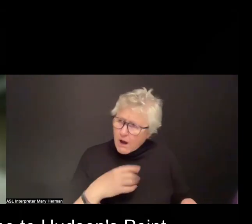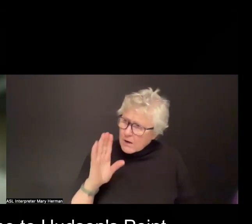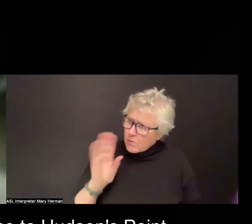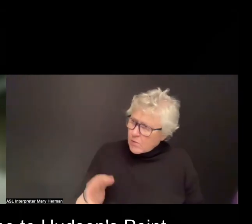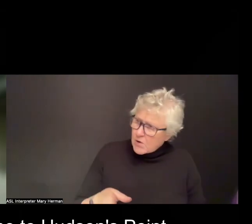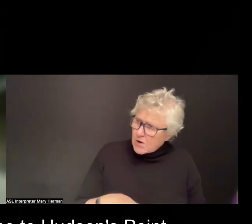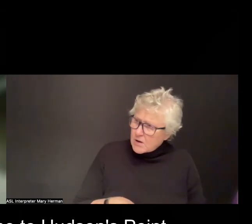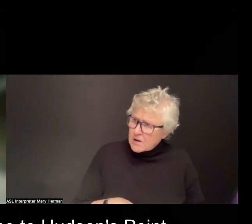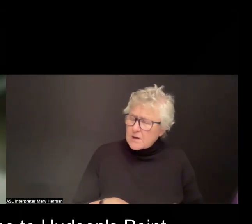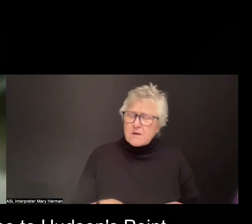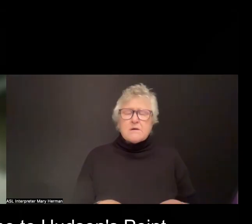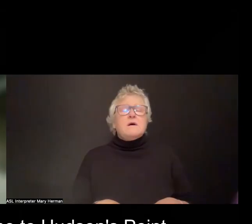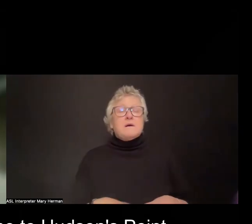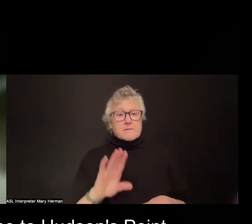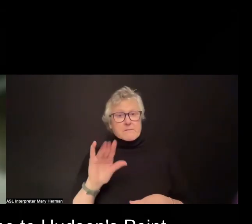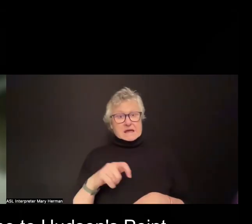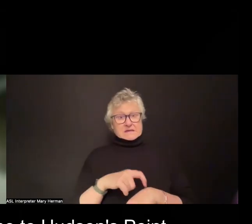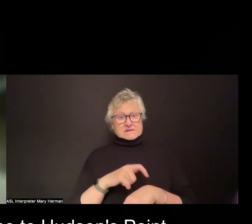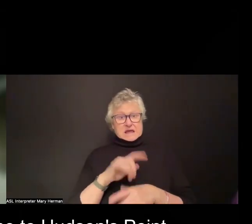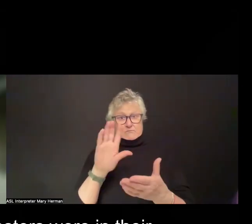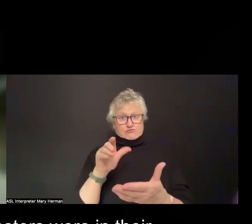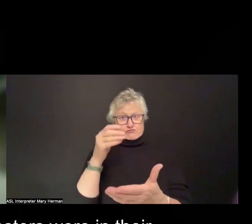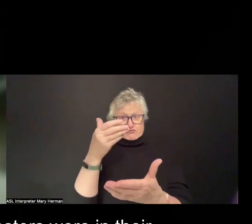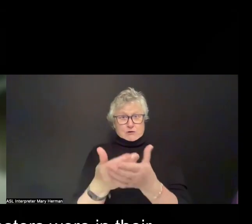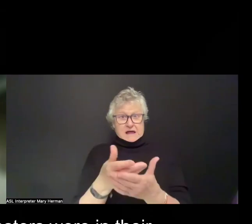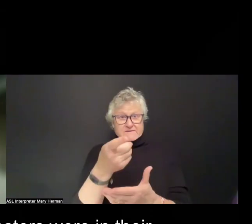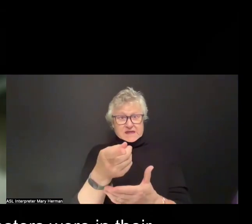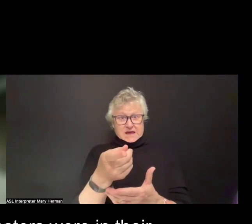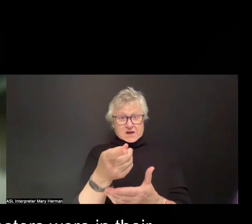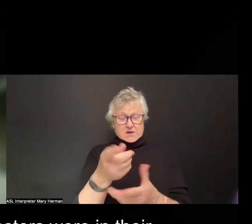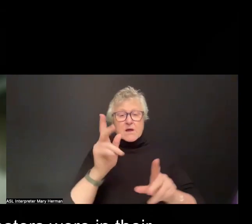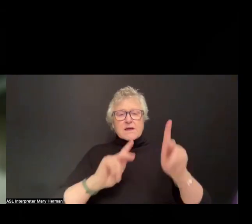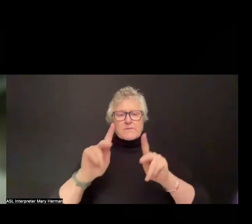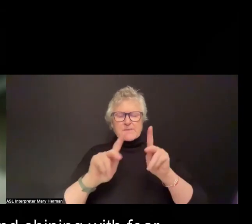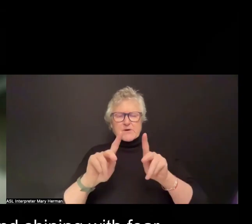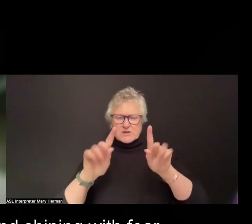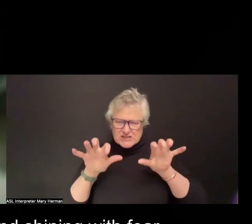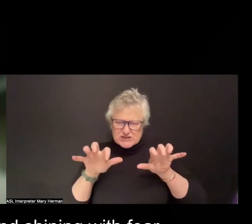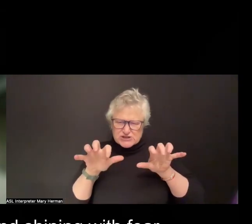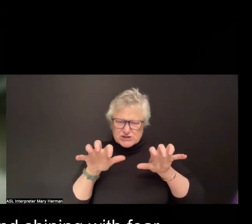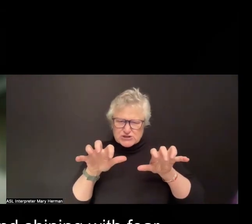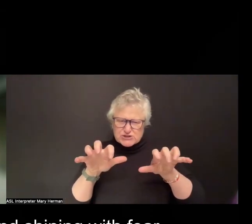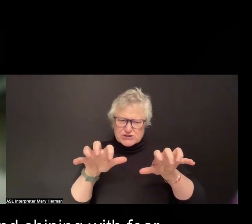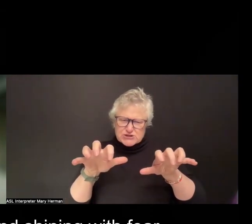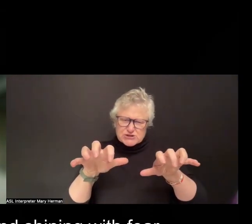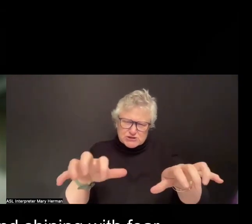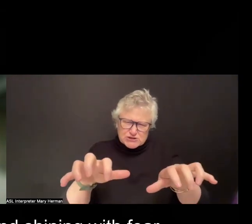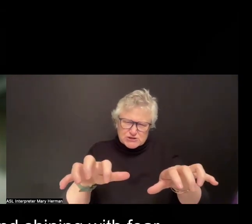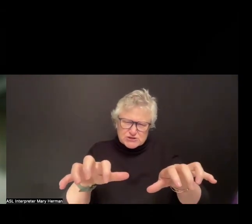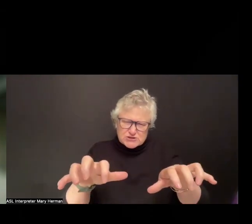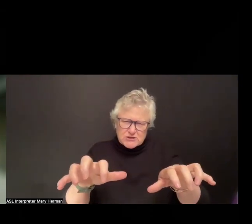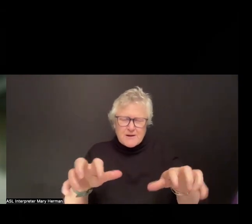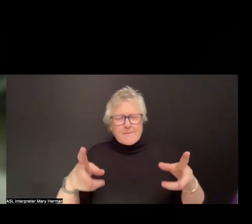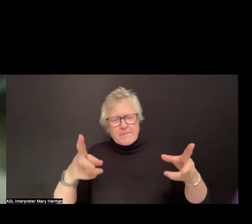the time we came to Hudson's Point, the streets were jammed as tightly with people as the lobsters were in their traps, slick with sweat and shining with fear and